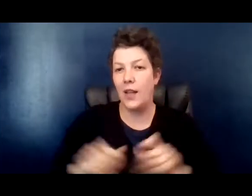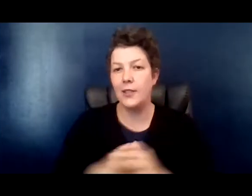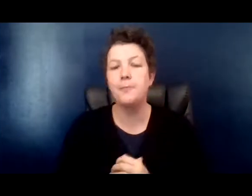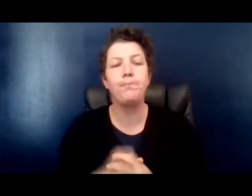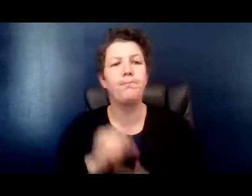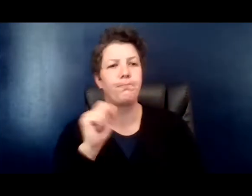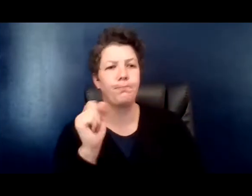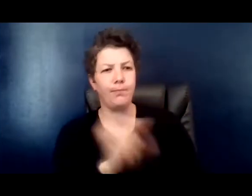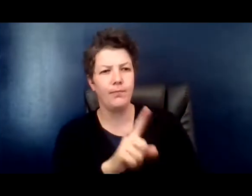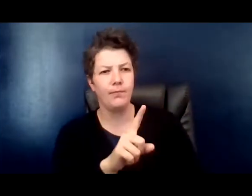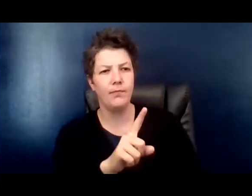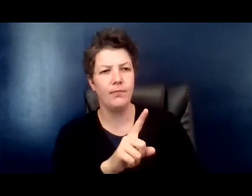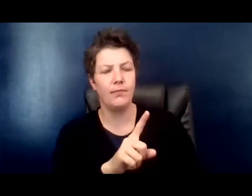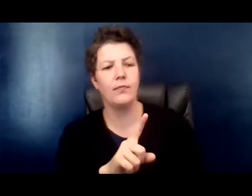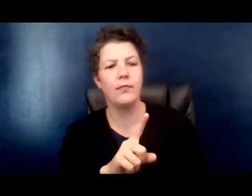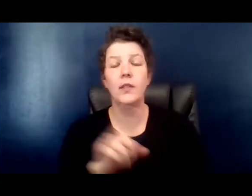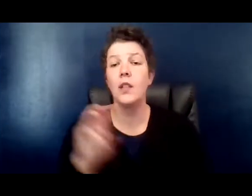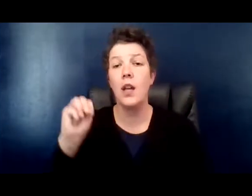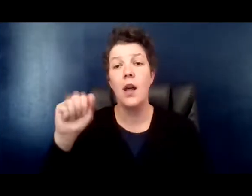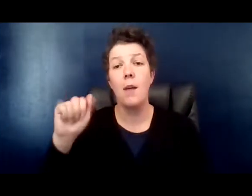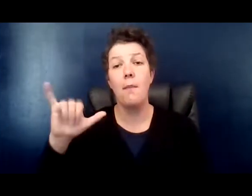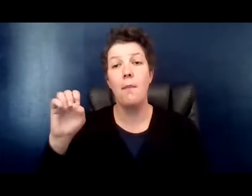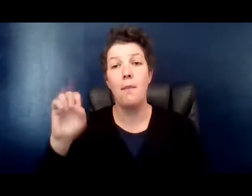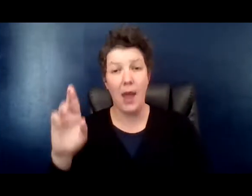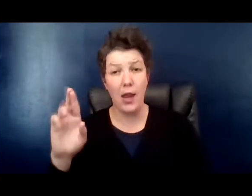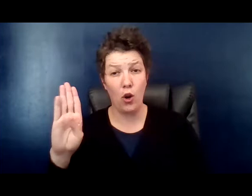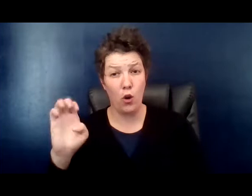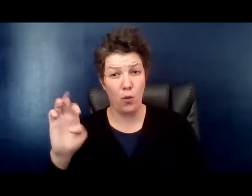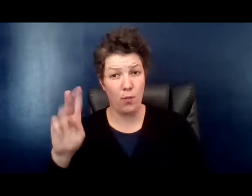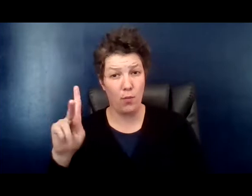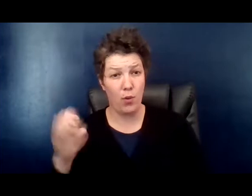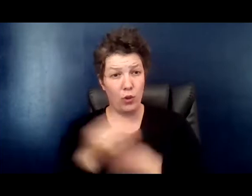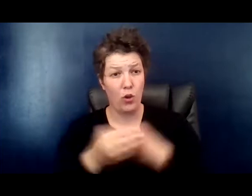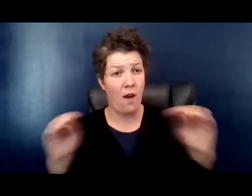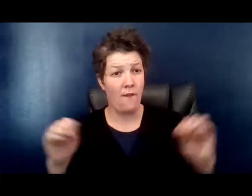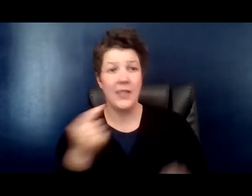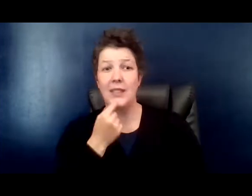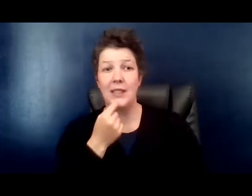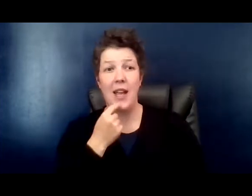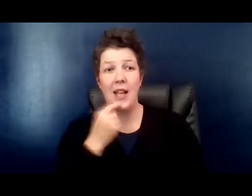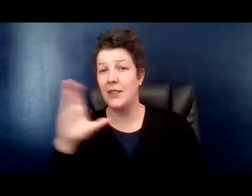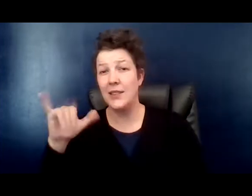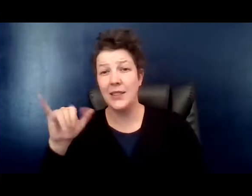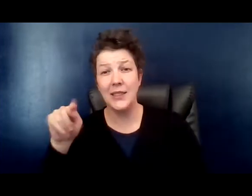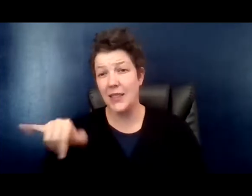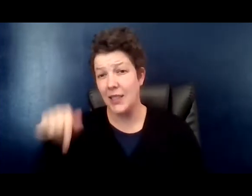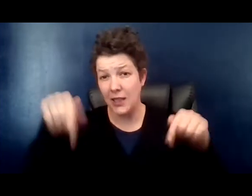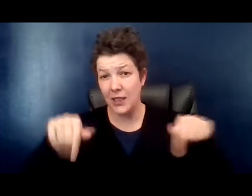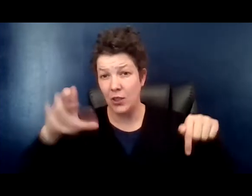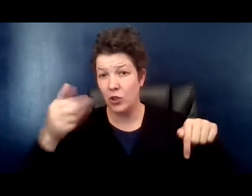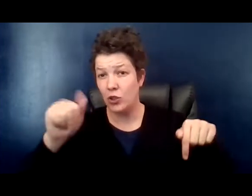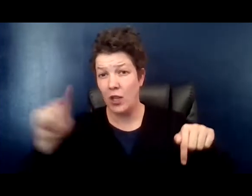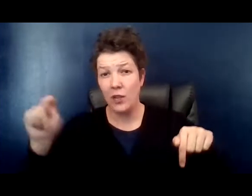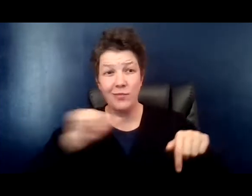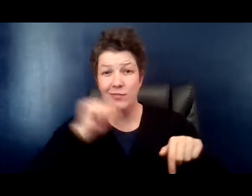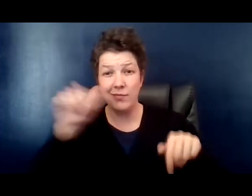just to clarify, Mayor Burke's office says businesses within city limits will not reopen May 1st. So a business, say in Ooltewah, is